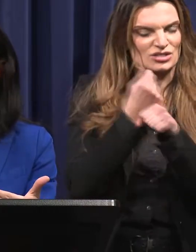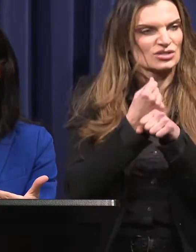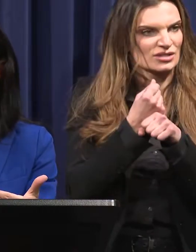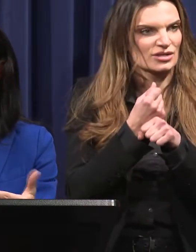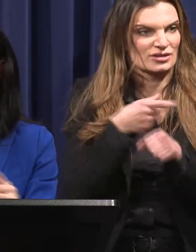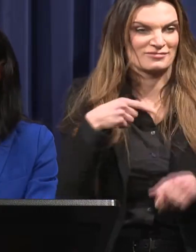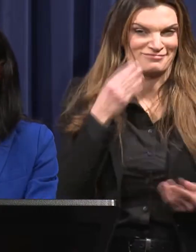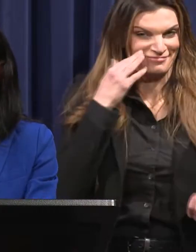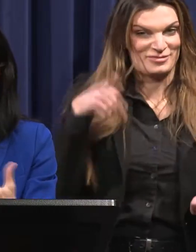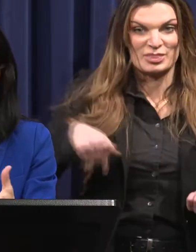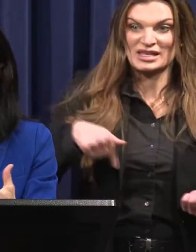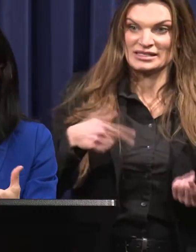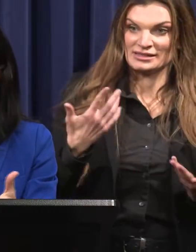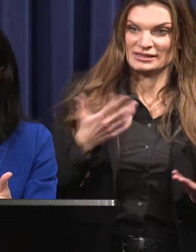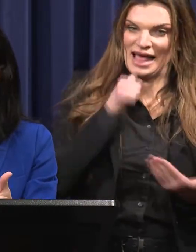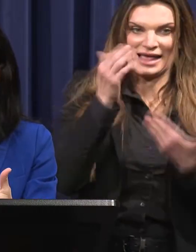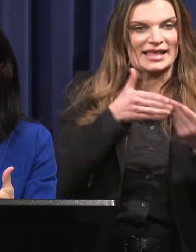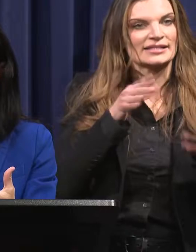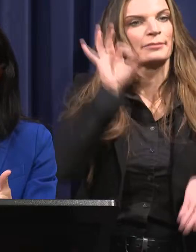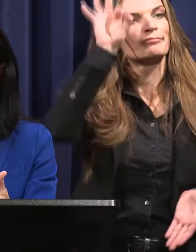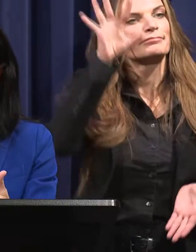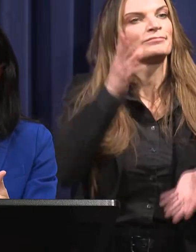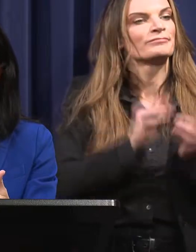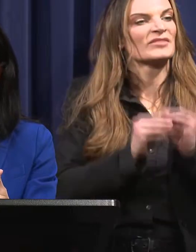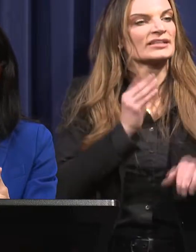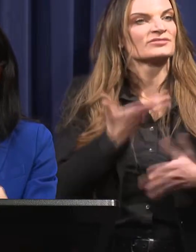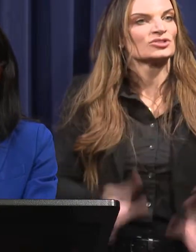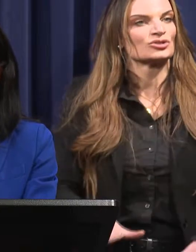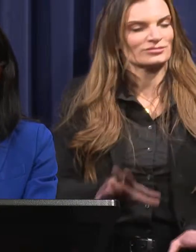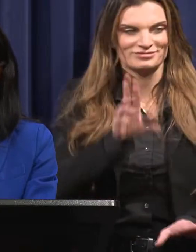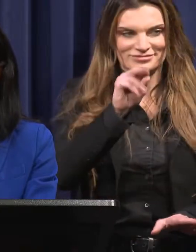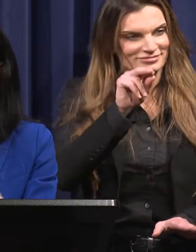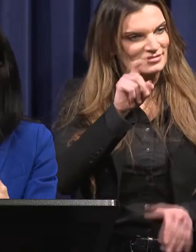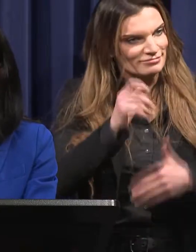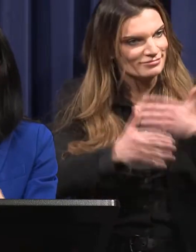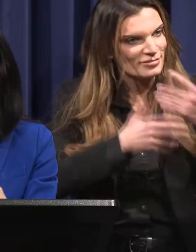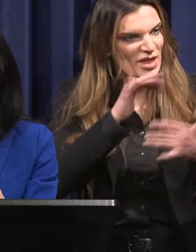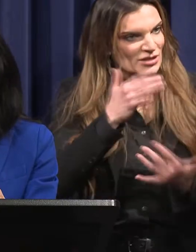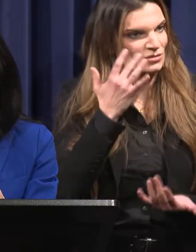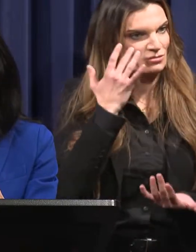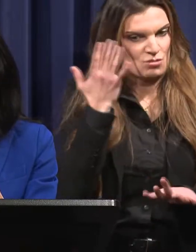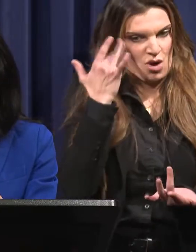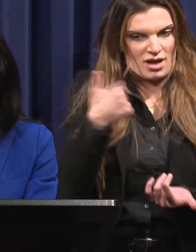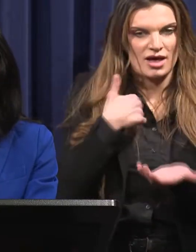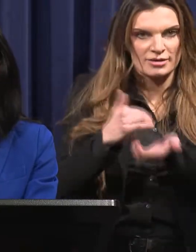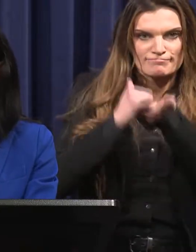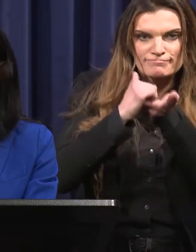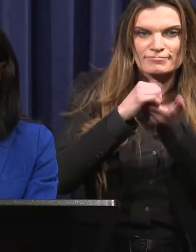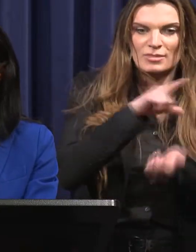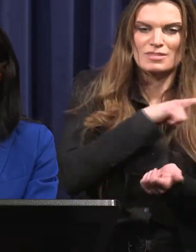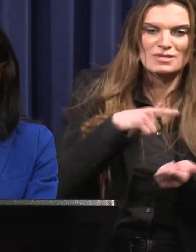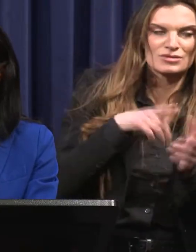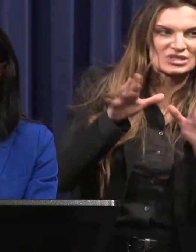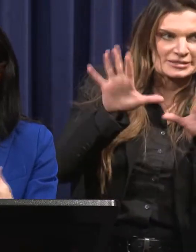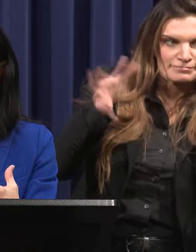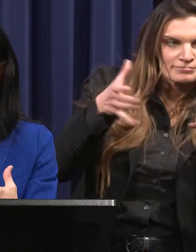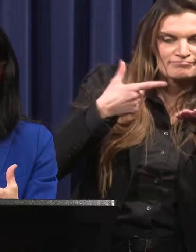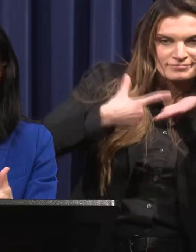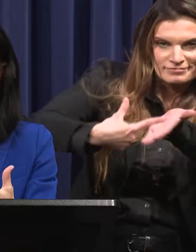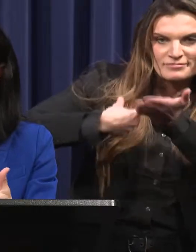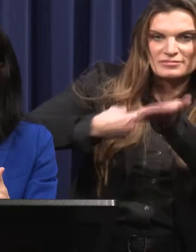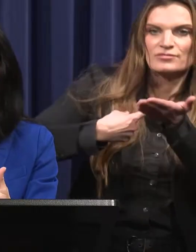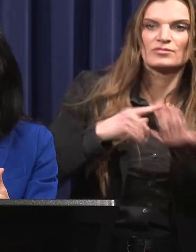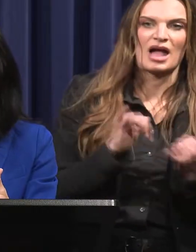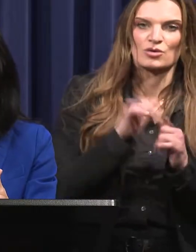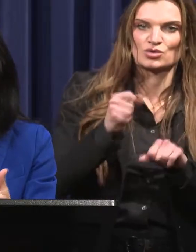easy stuff. And that's why we've been working with the legislature for many, many months now in order to,